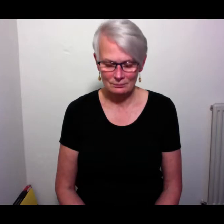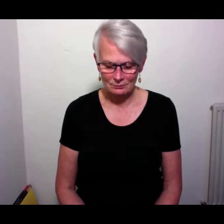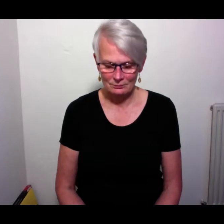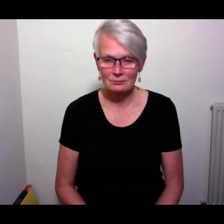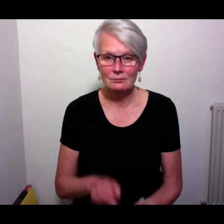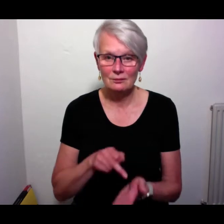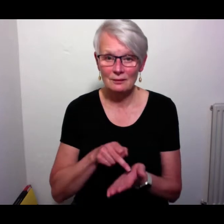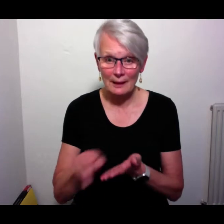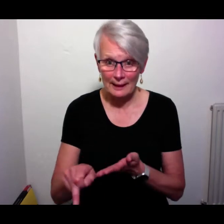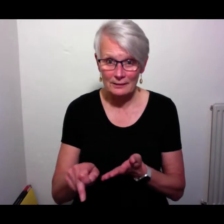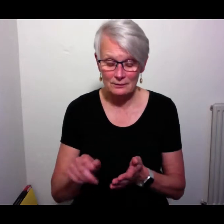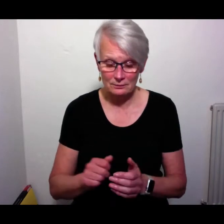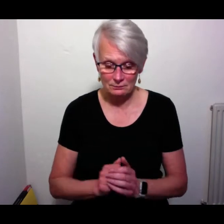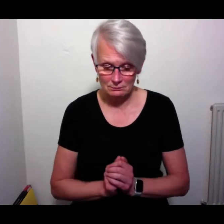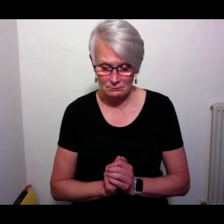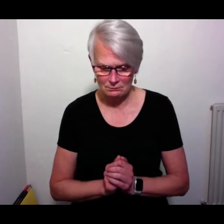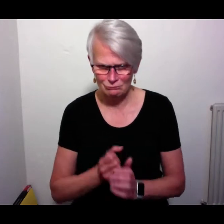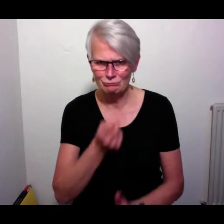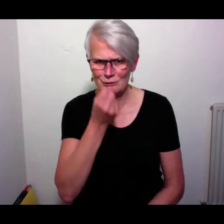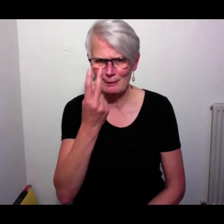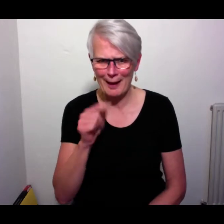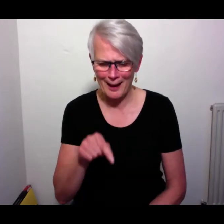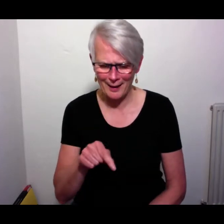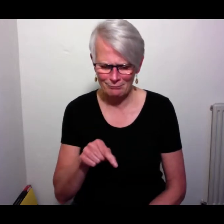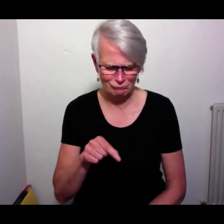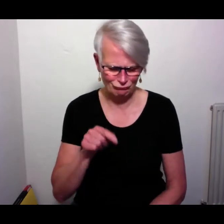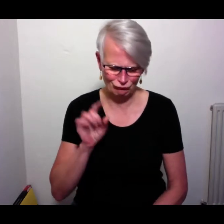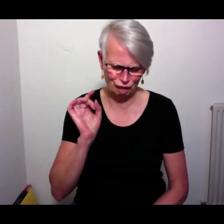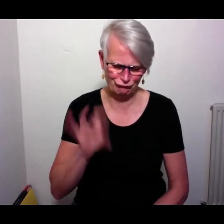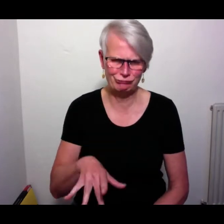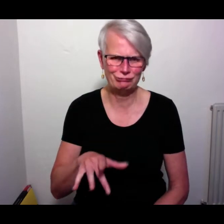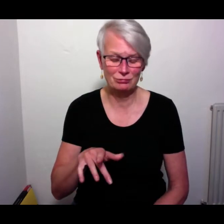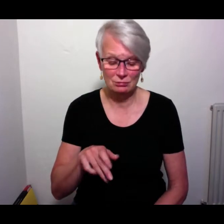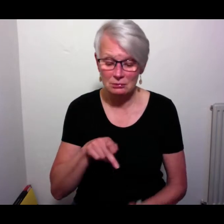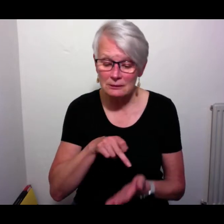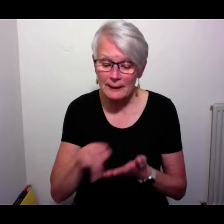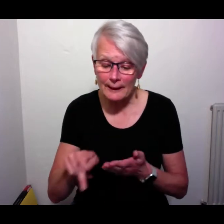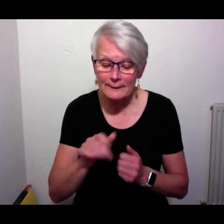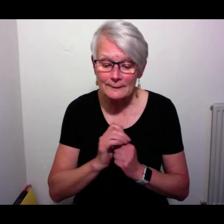Delete. Spam. Not interested. Delete.